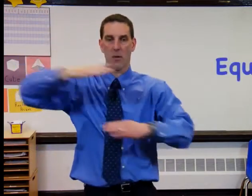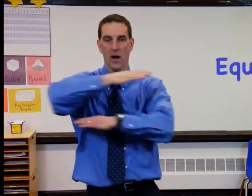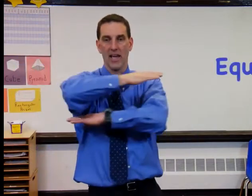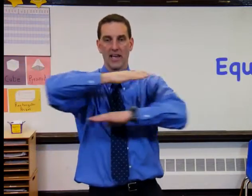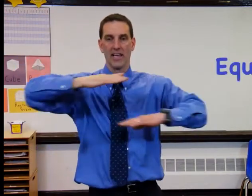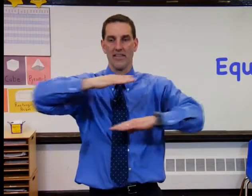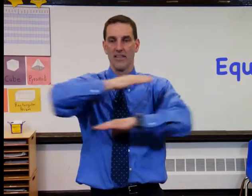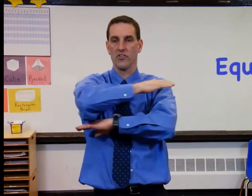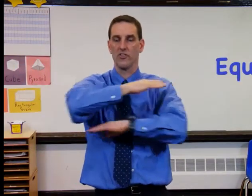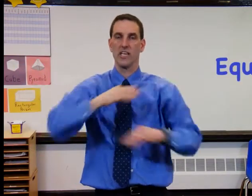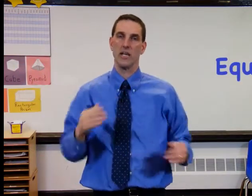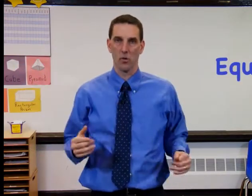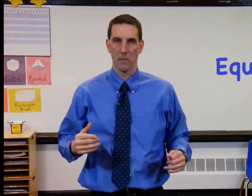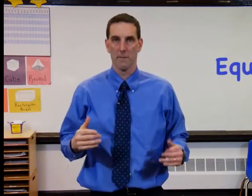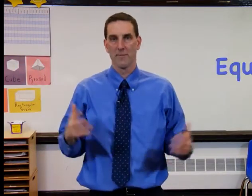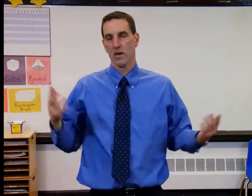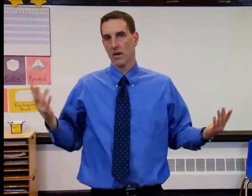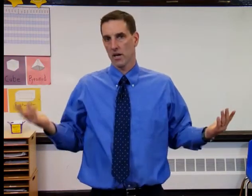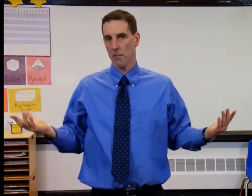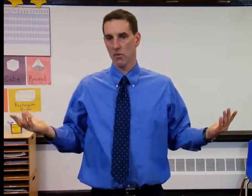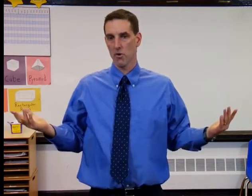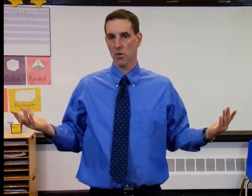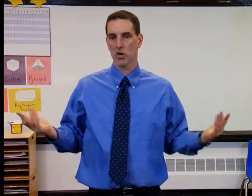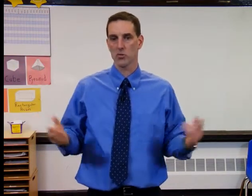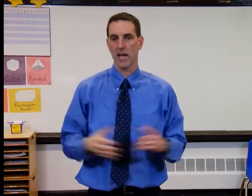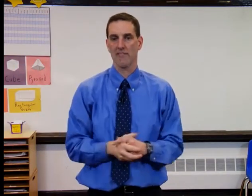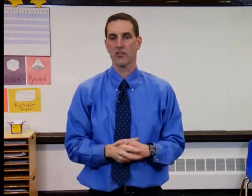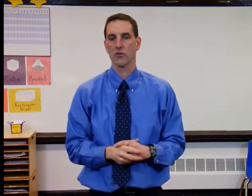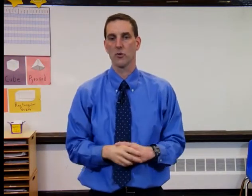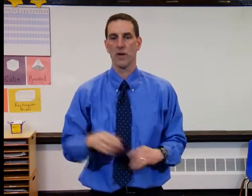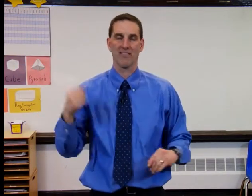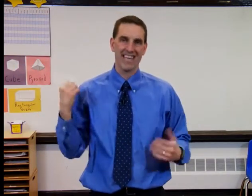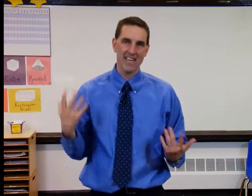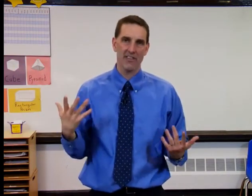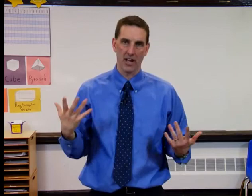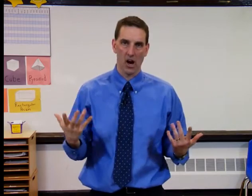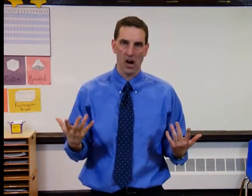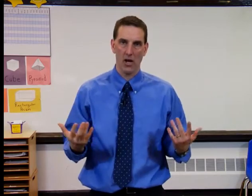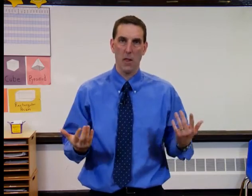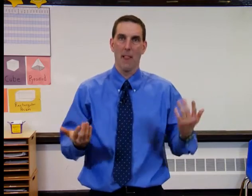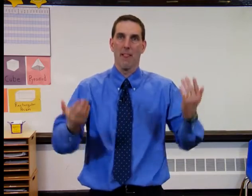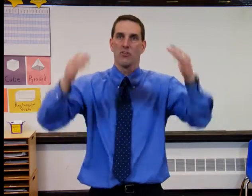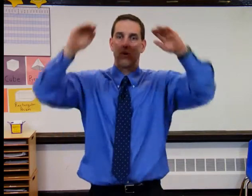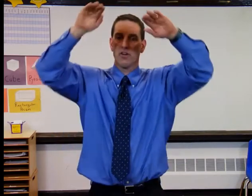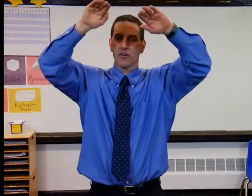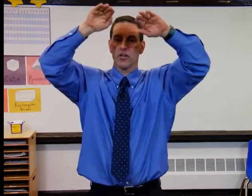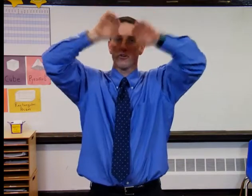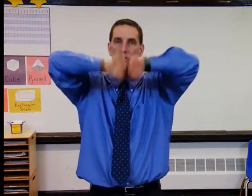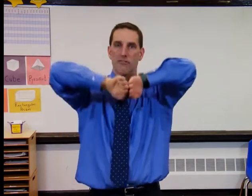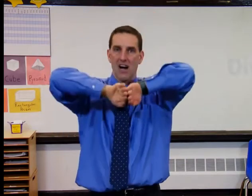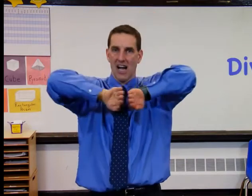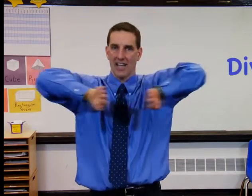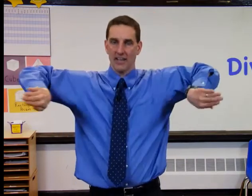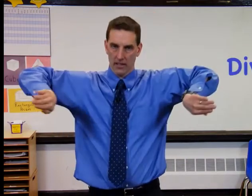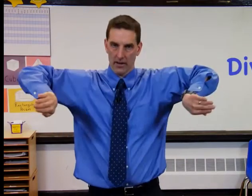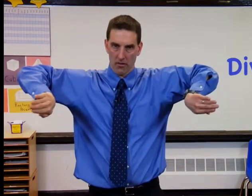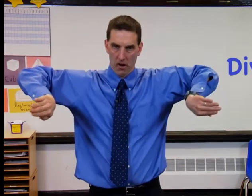way, and again, this is equal. A couple of more words we have in this group. We have even and odd. So if you're going to divide later on